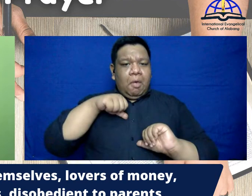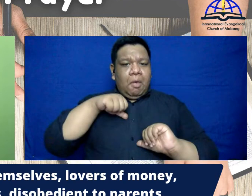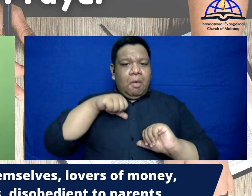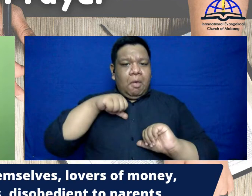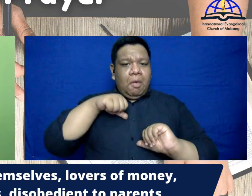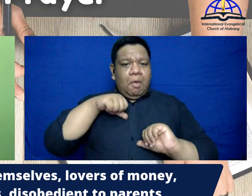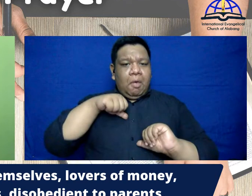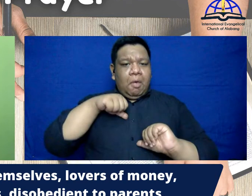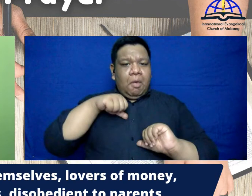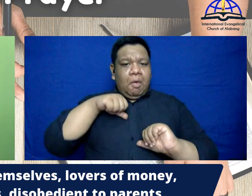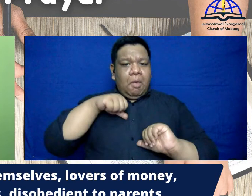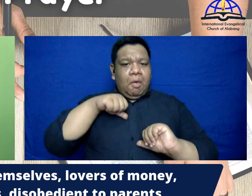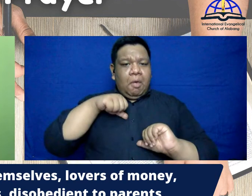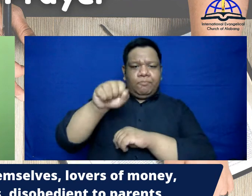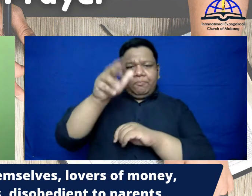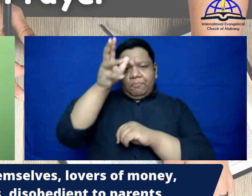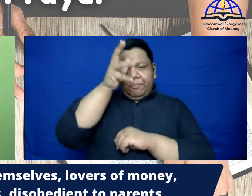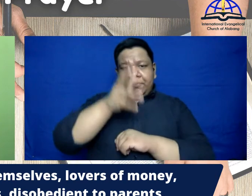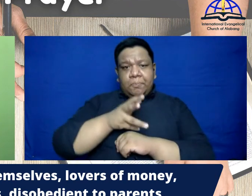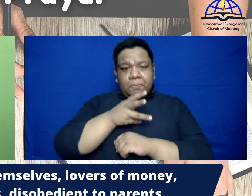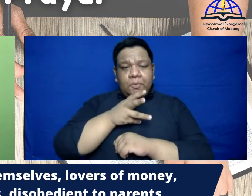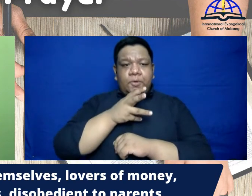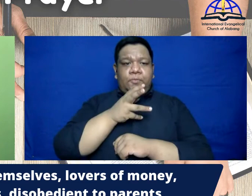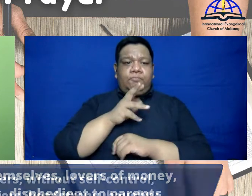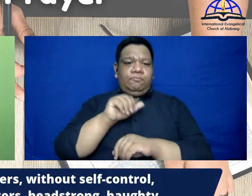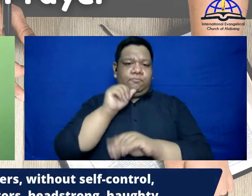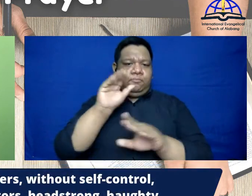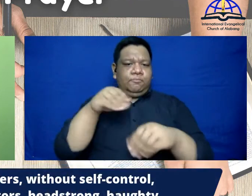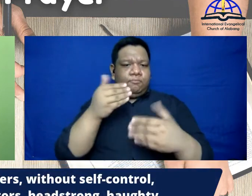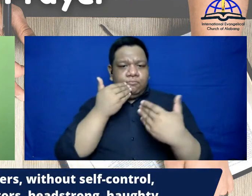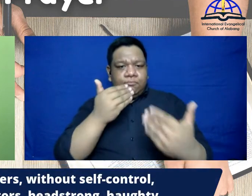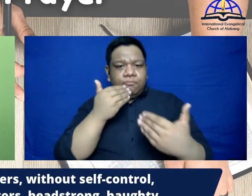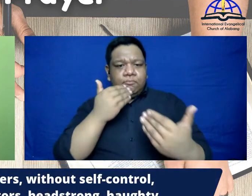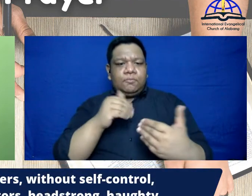parents, unthankful, unholy,